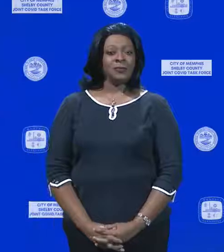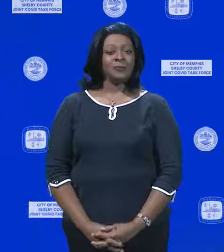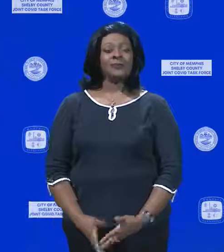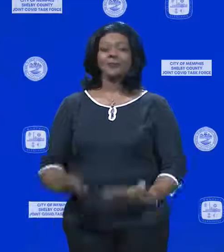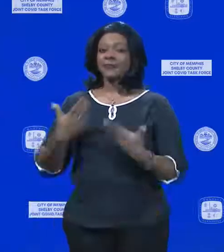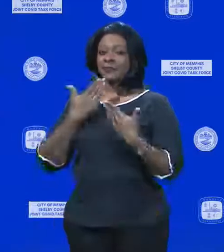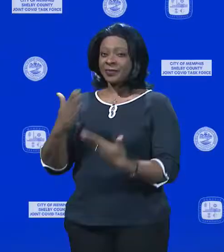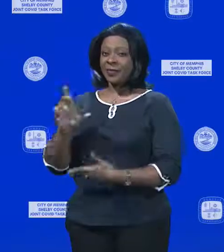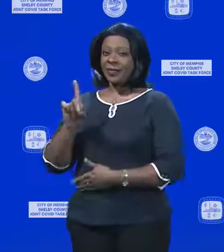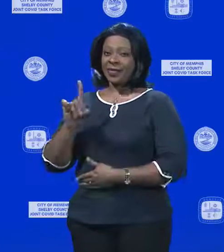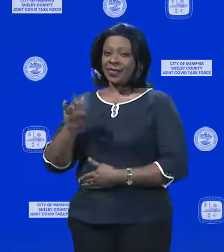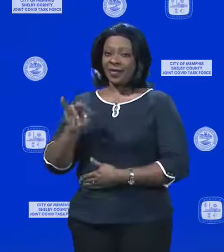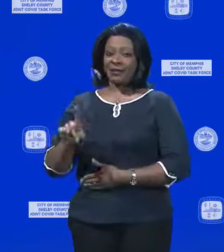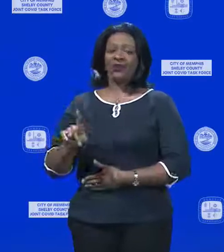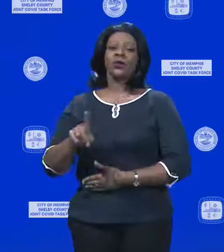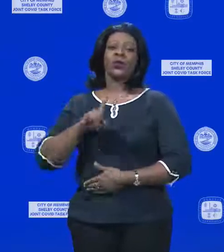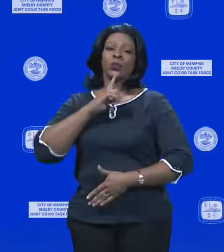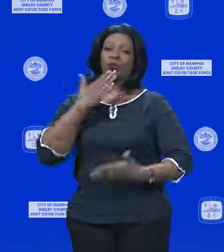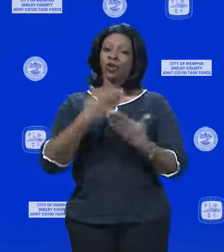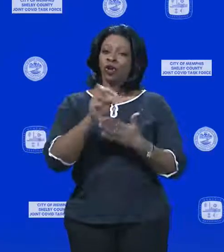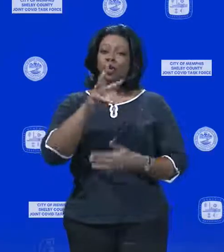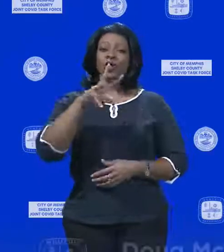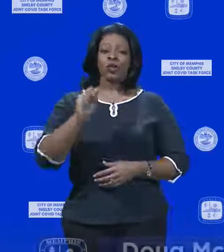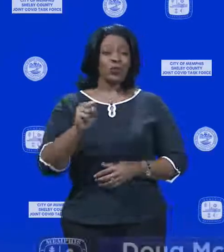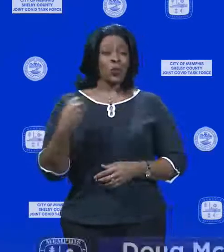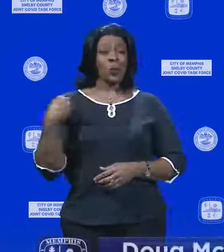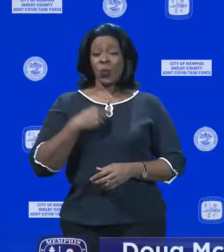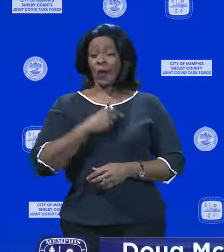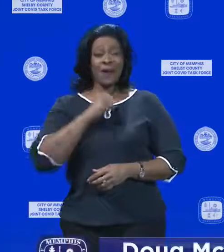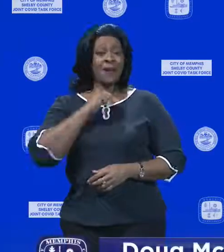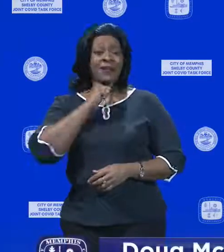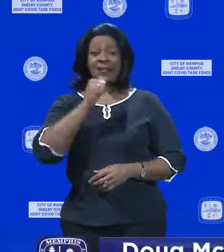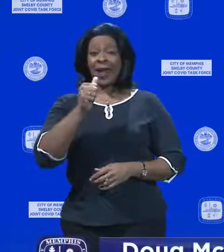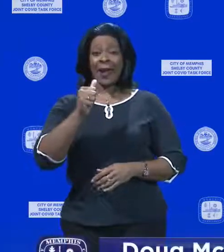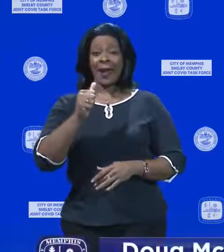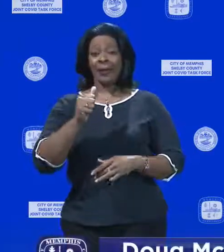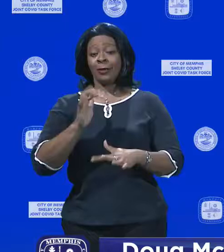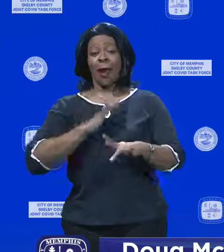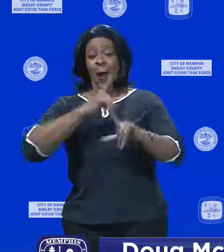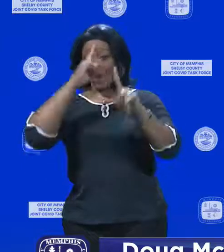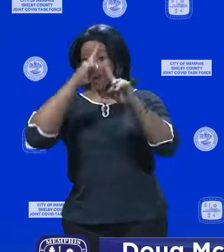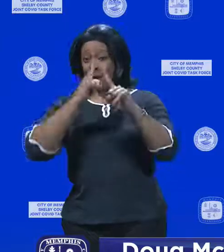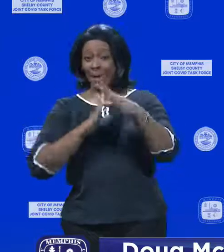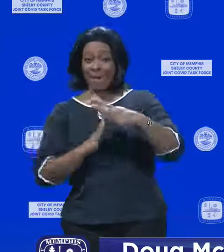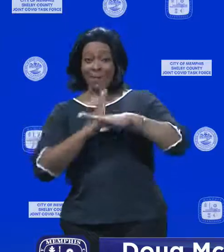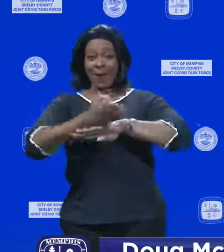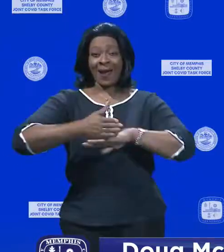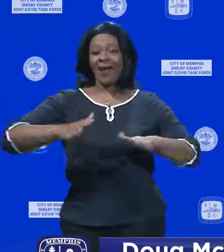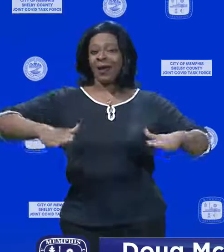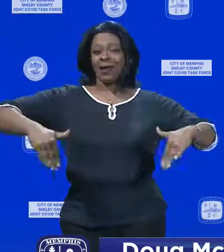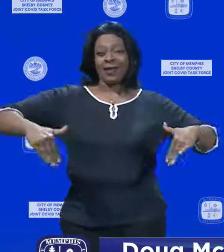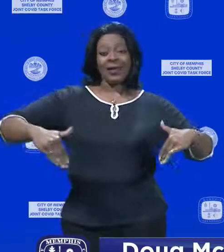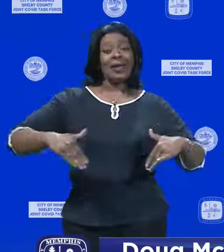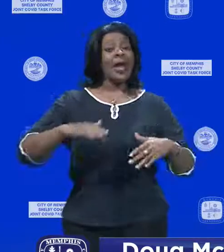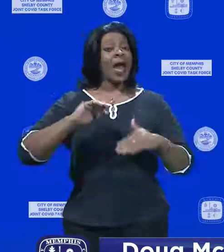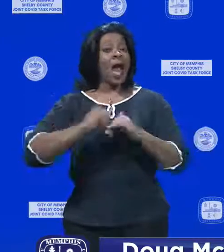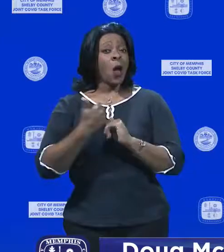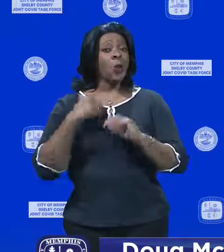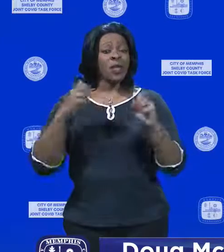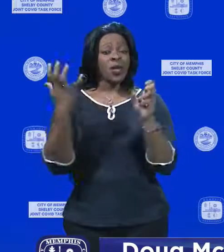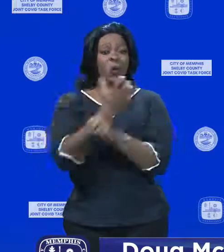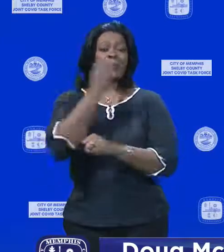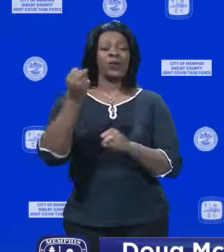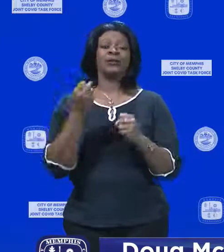Thank you, David. Certainly some good news, but we are not across the goal line yet, and the best way to secure our victory is to get